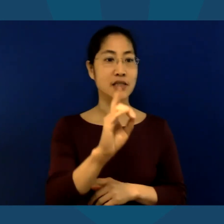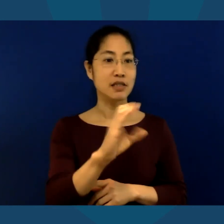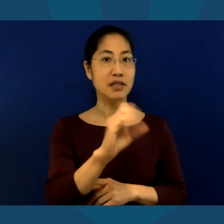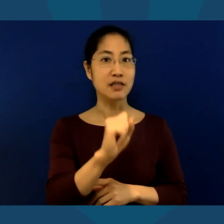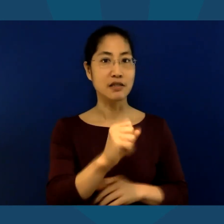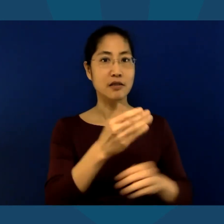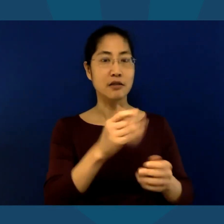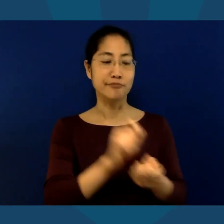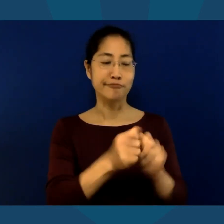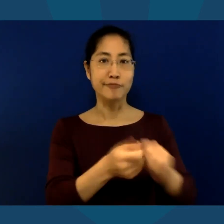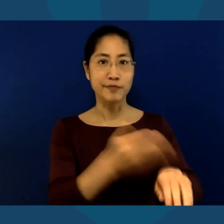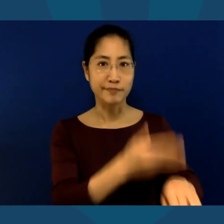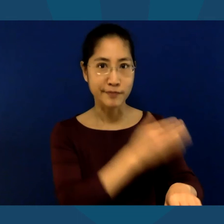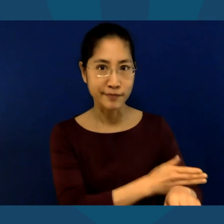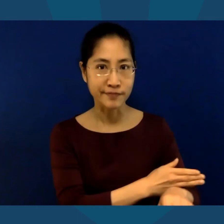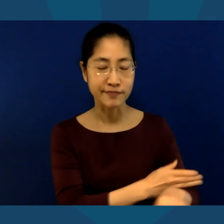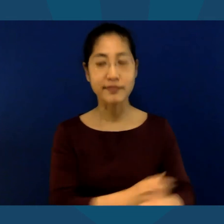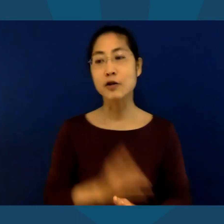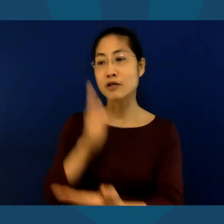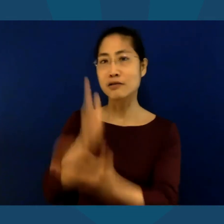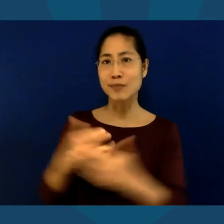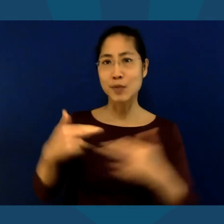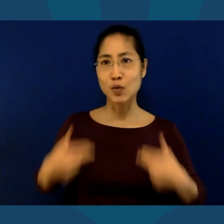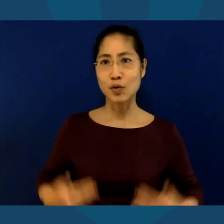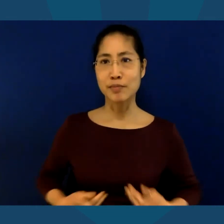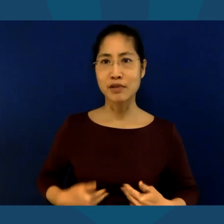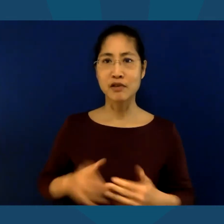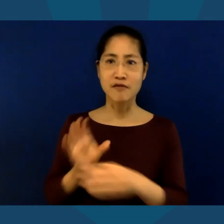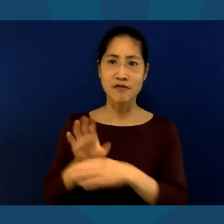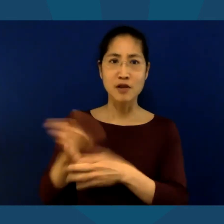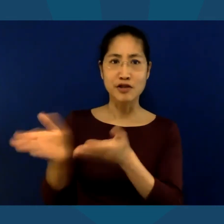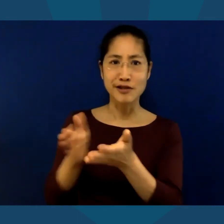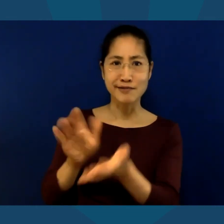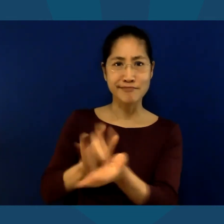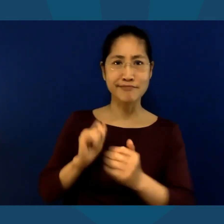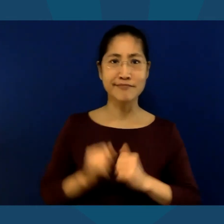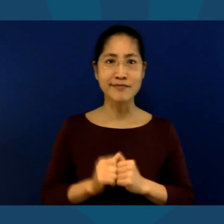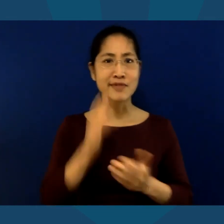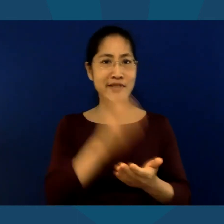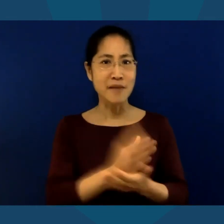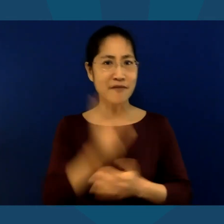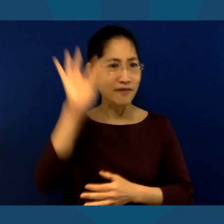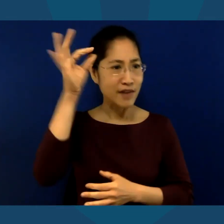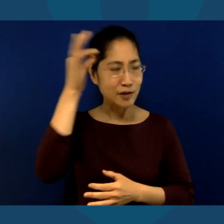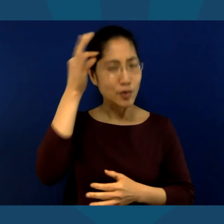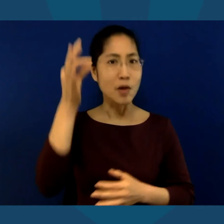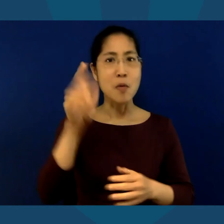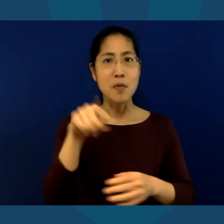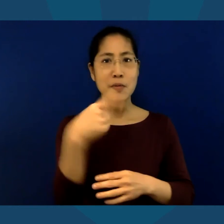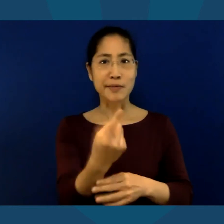DCS reform, stop human trafficking, stop federal-only